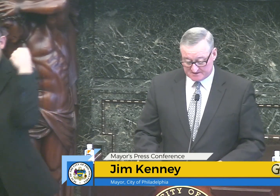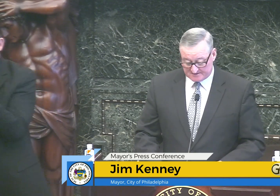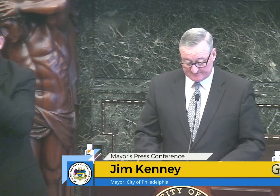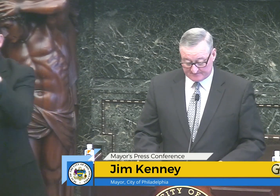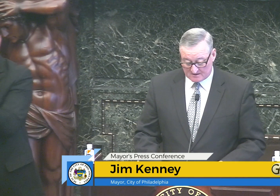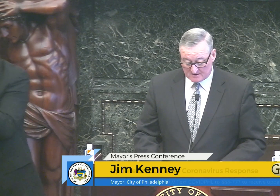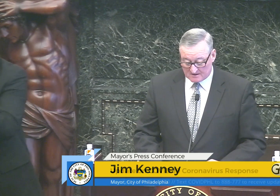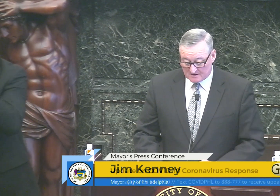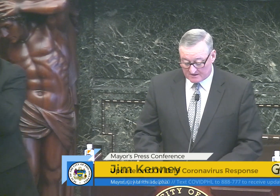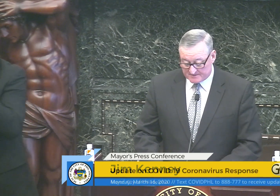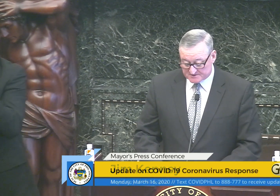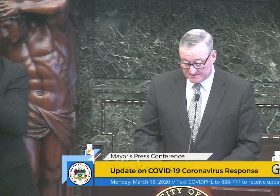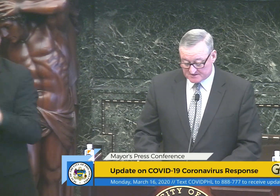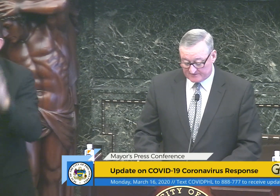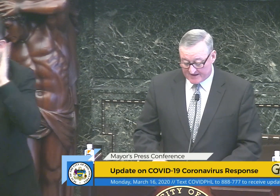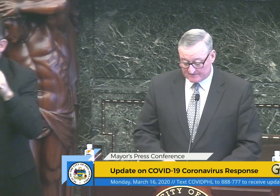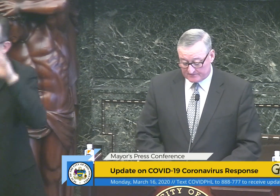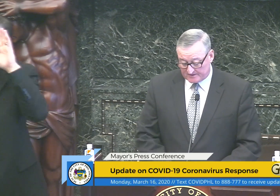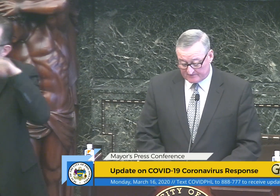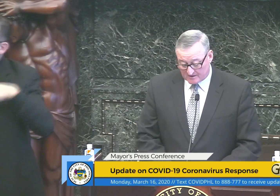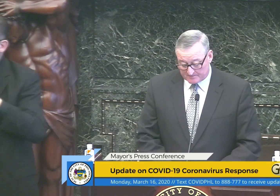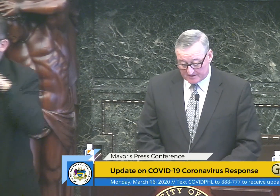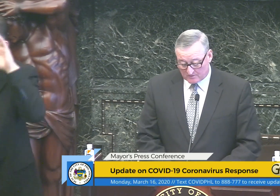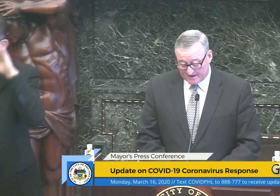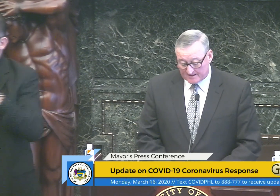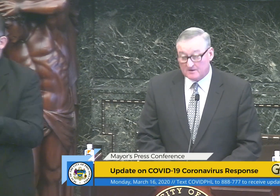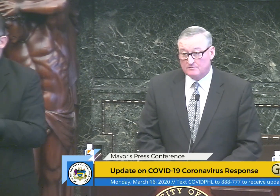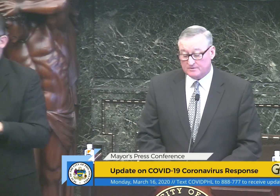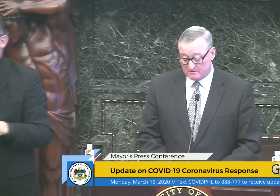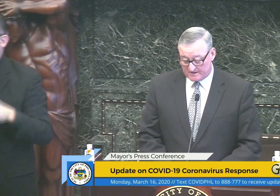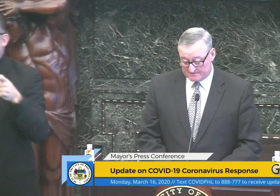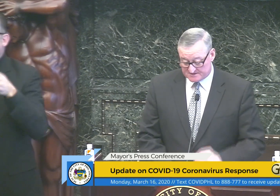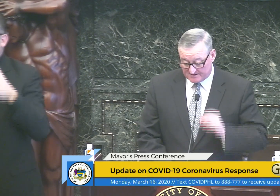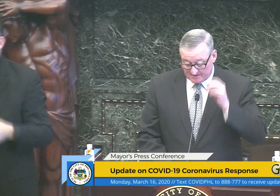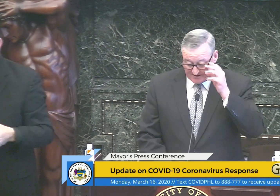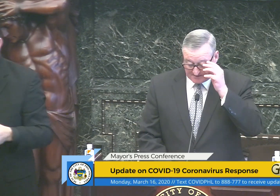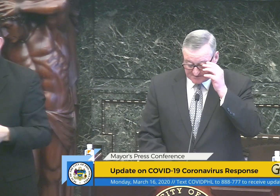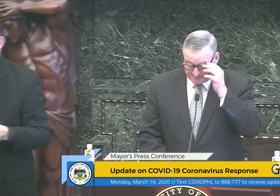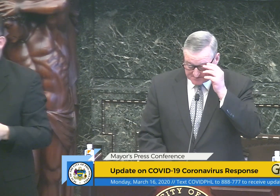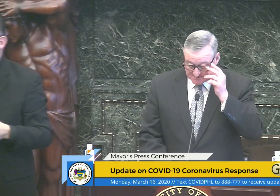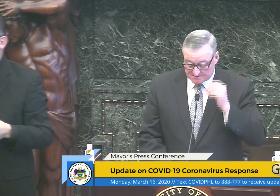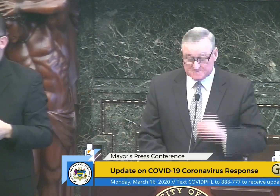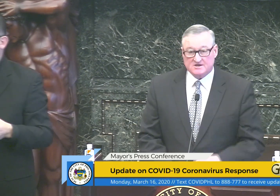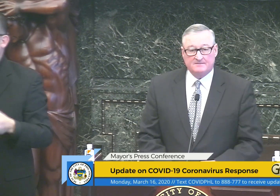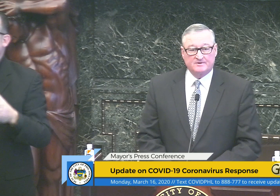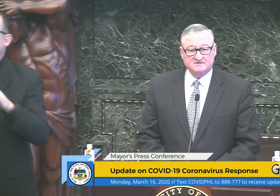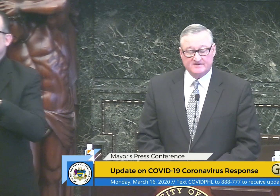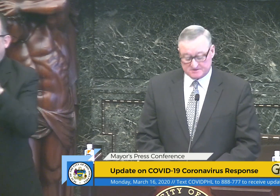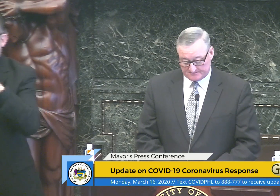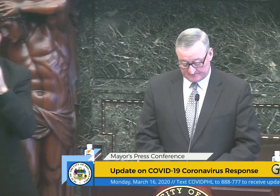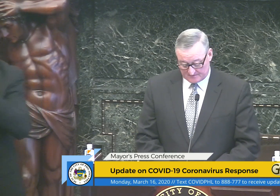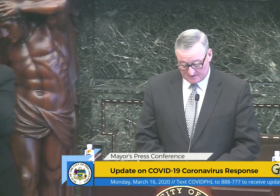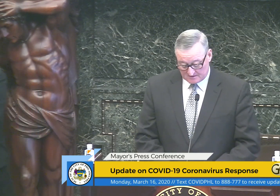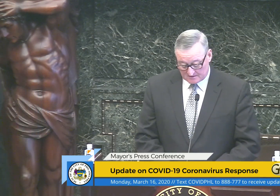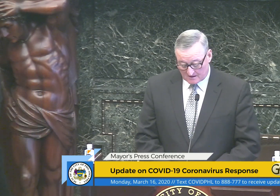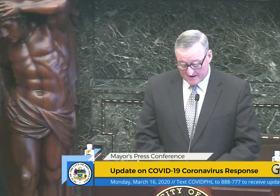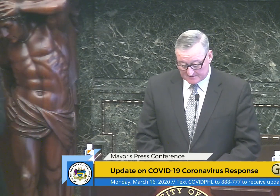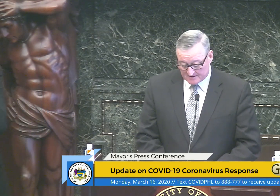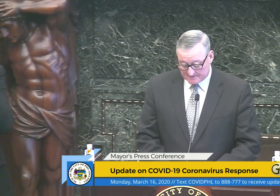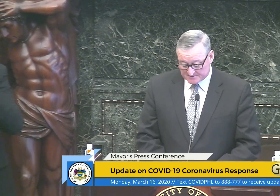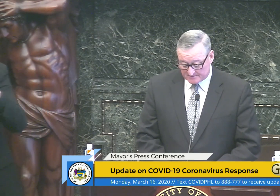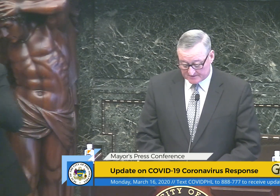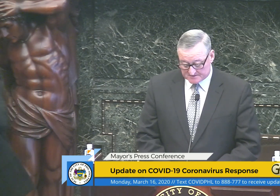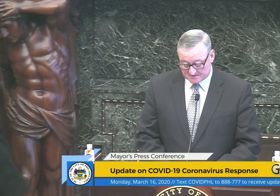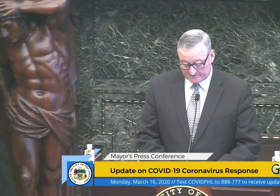in our city. Our administration is actively developing grant and loan programs aimed at business and job preservation. Our